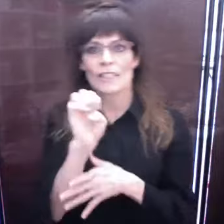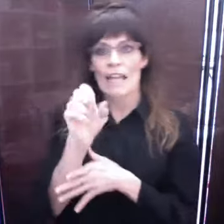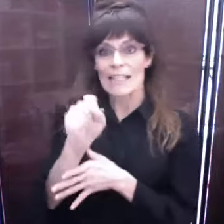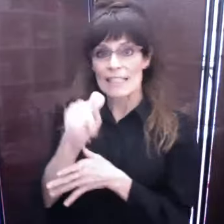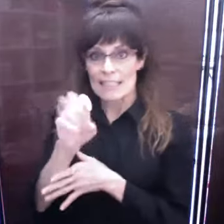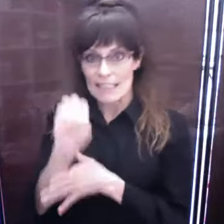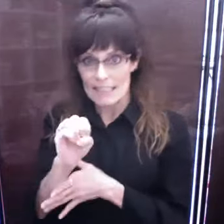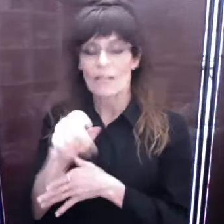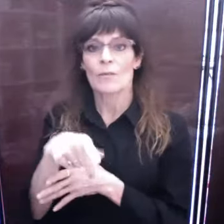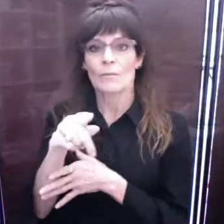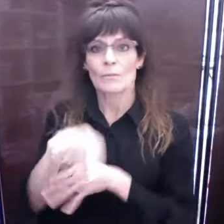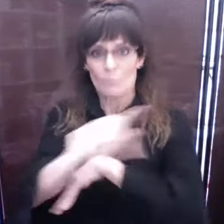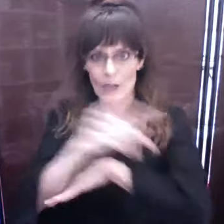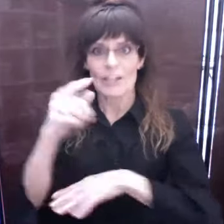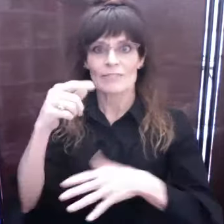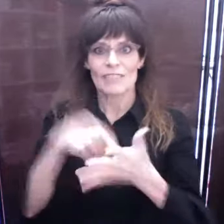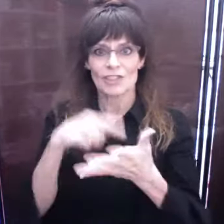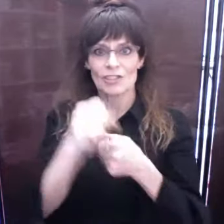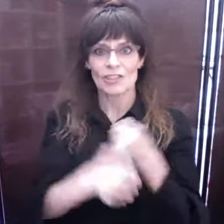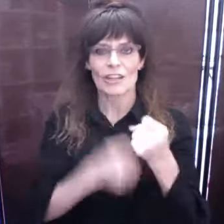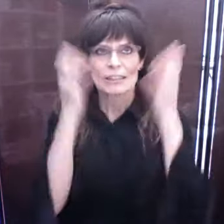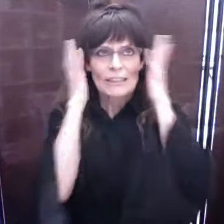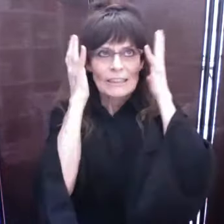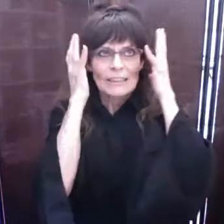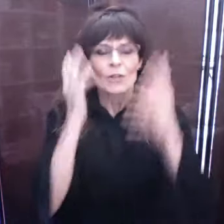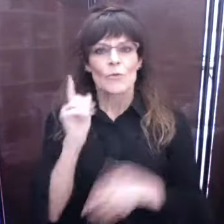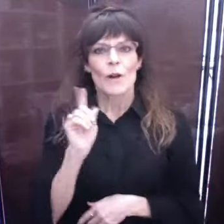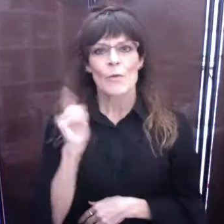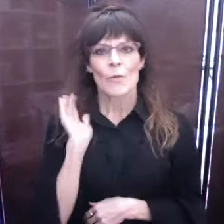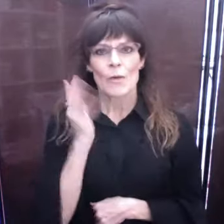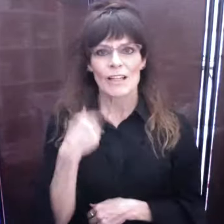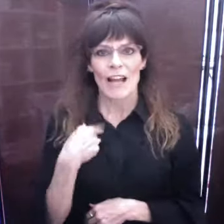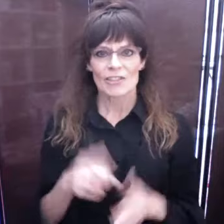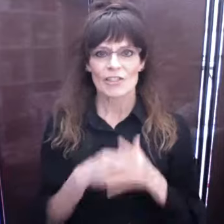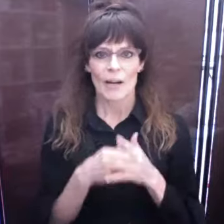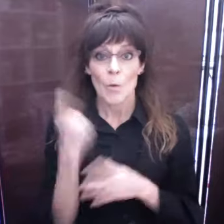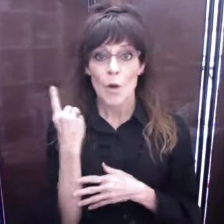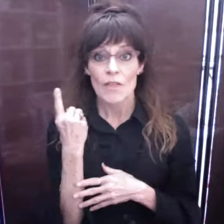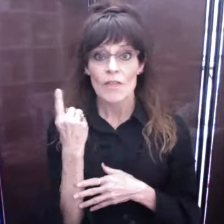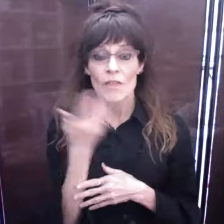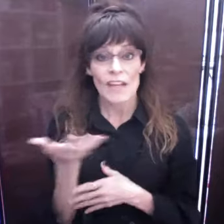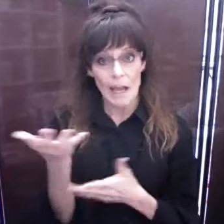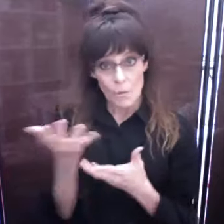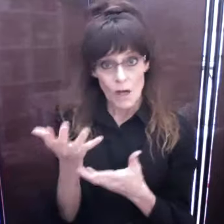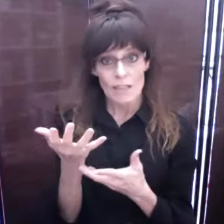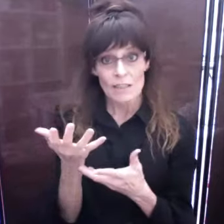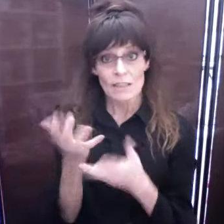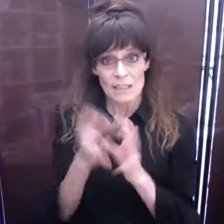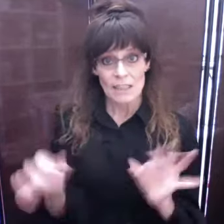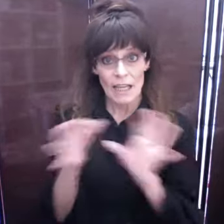year. God, where do I want to get started? One thing I would like to say, this is kind of a